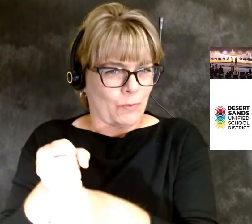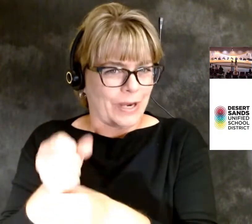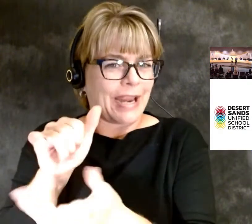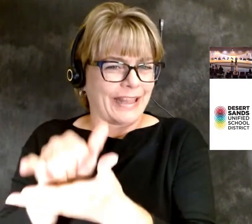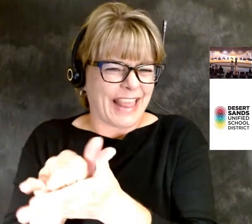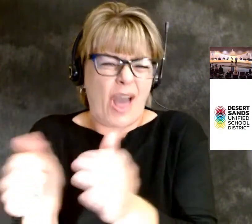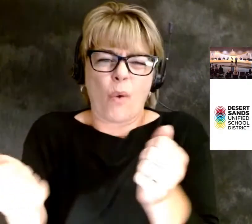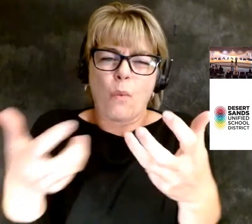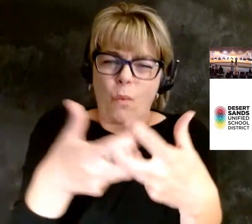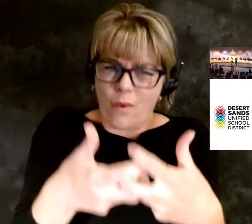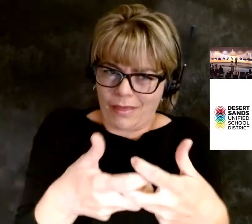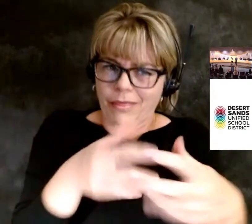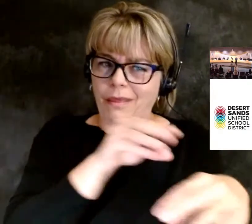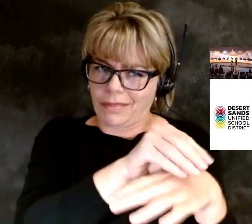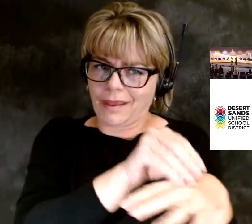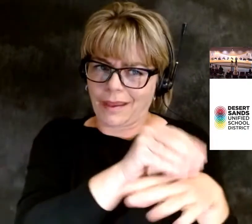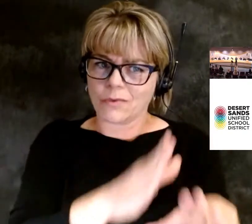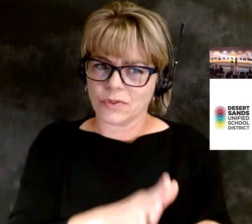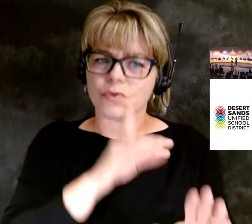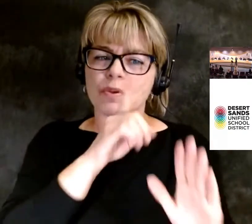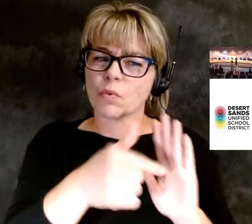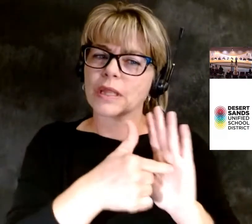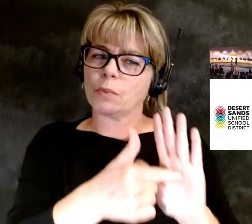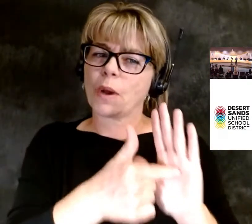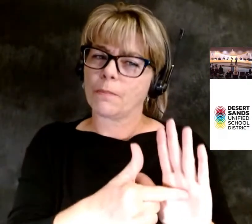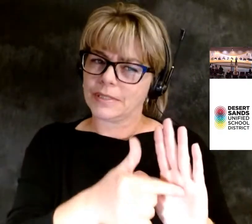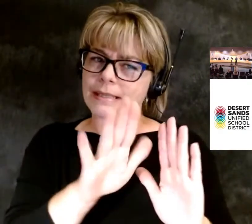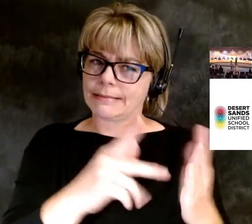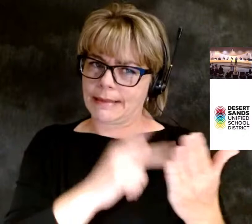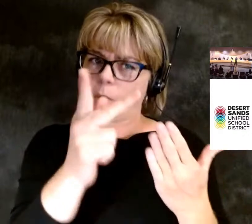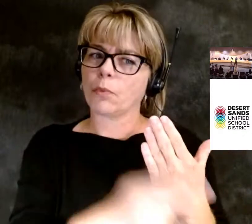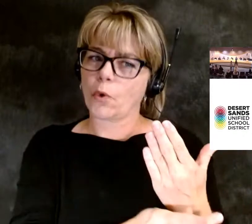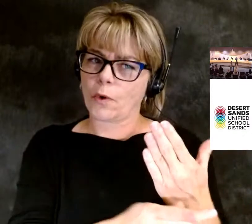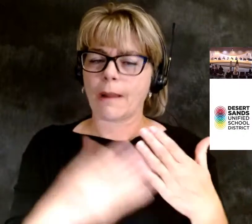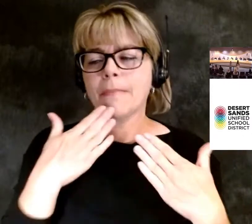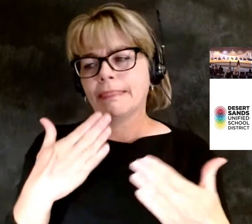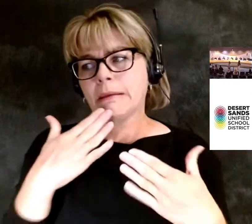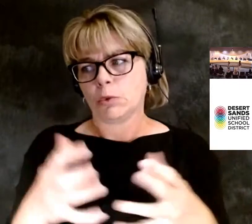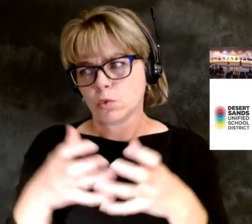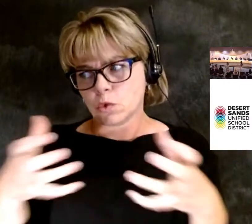a lot of the migrant program. So thank you so much, girls. Thank you.